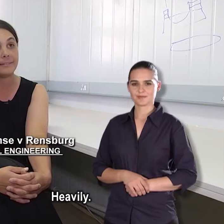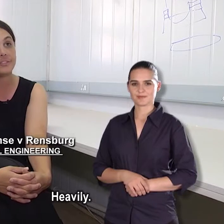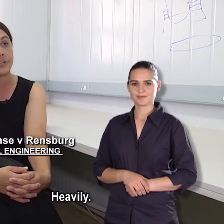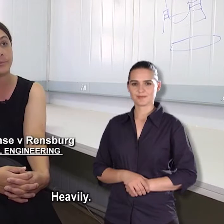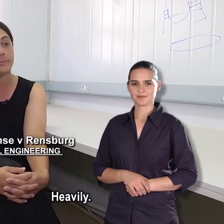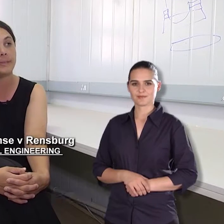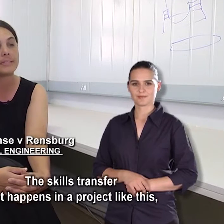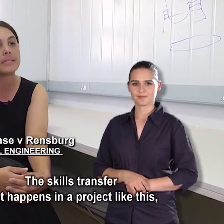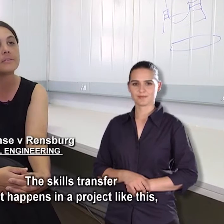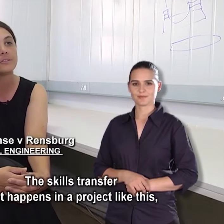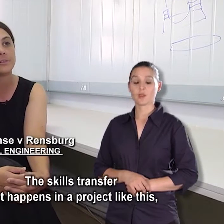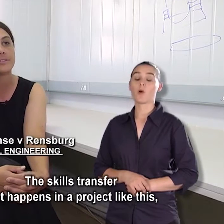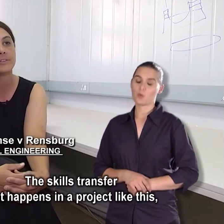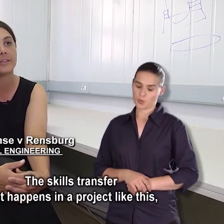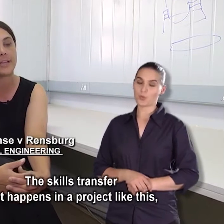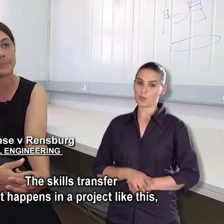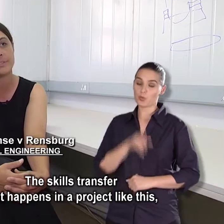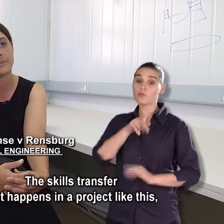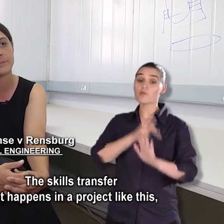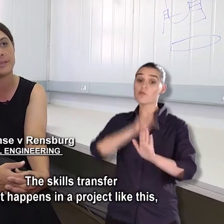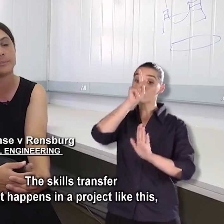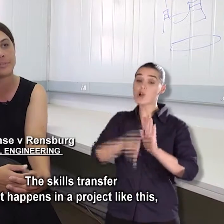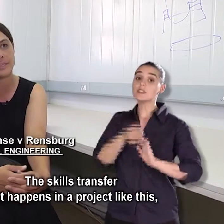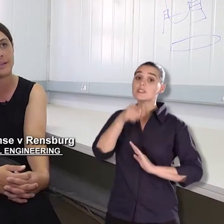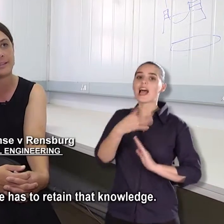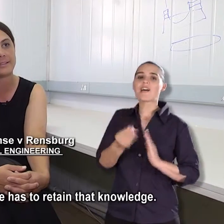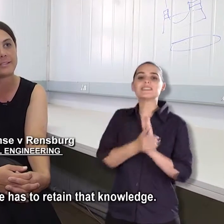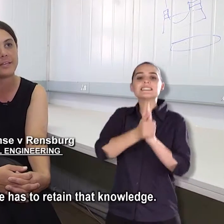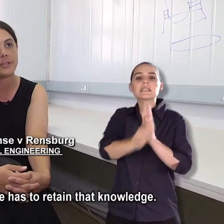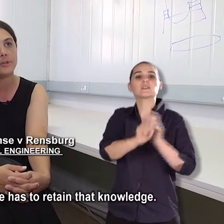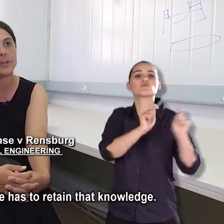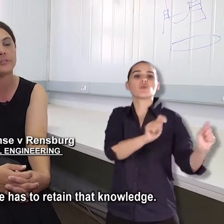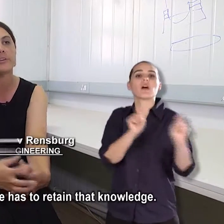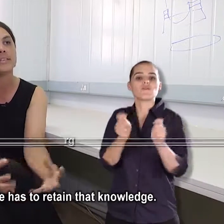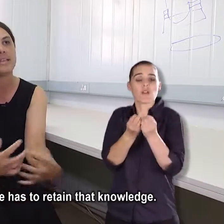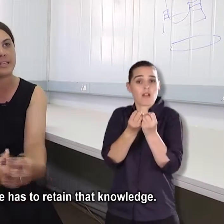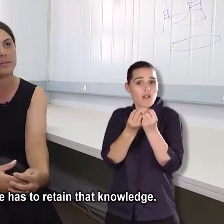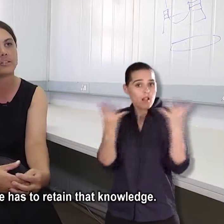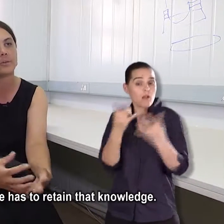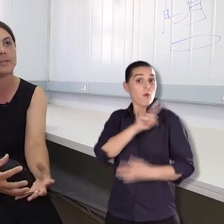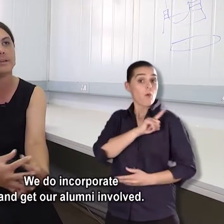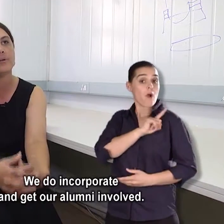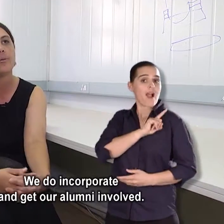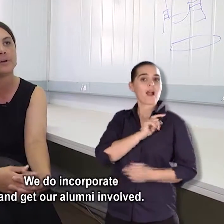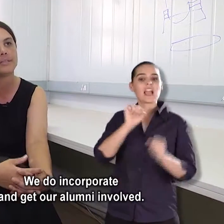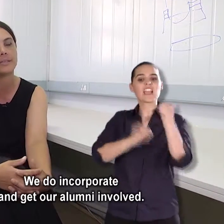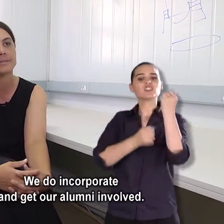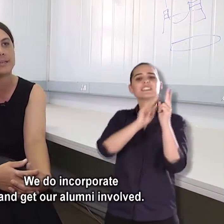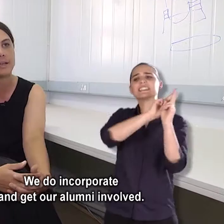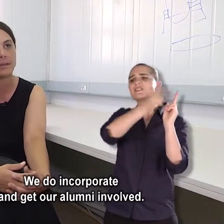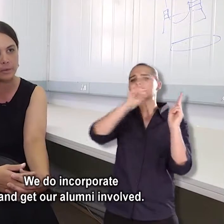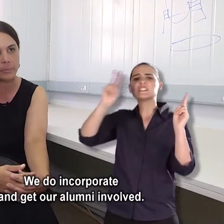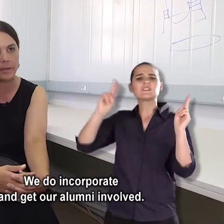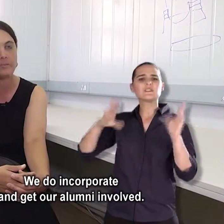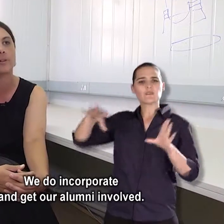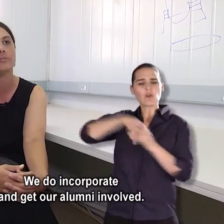Heavily. So the skills transfer that happens in a project like this, you have to retain that knowledge. So we incorporate and get